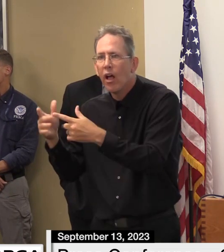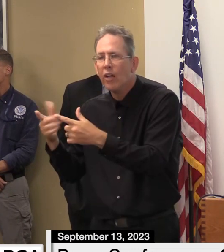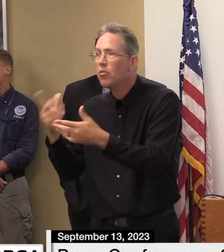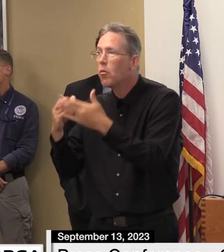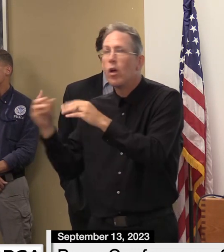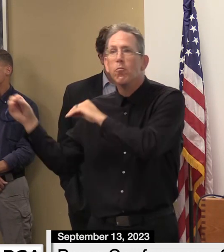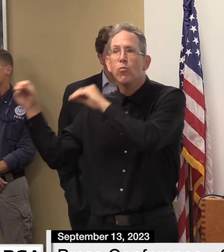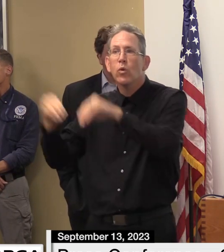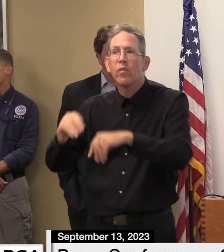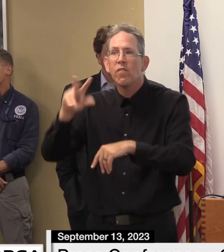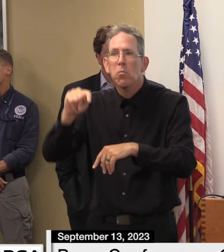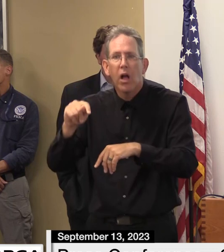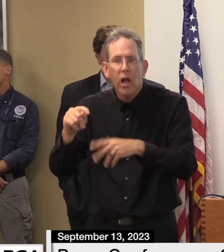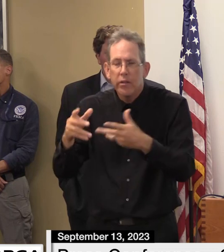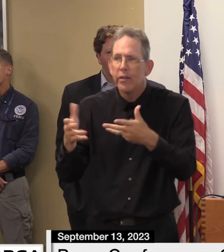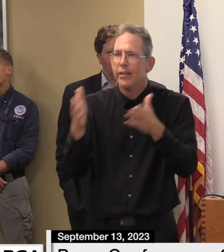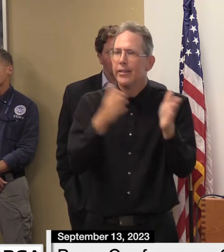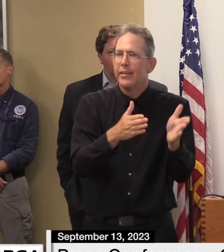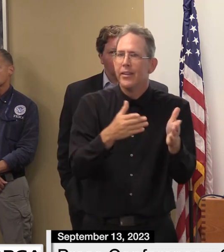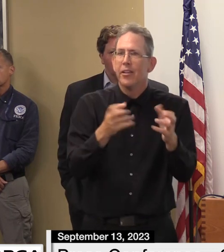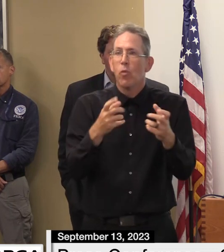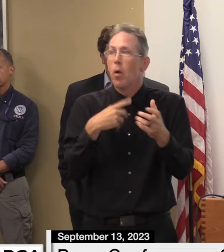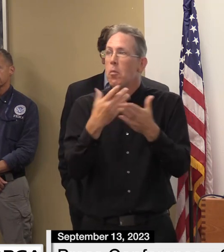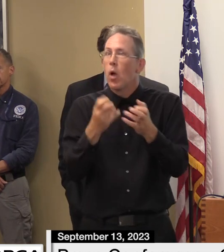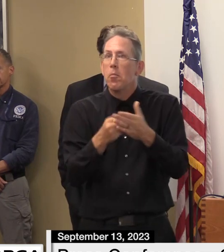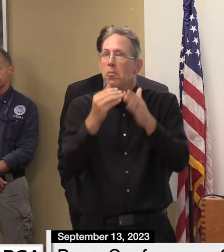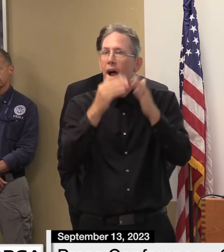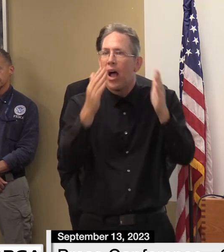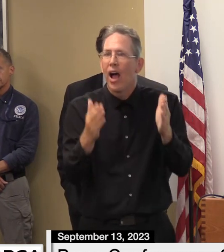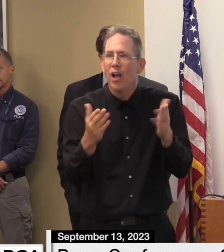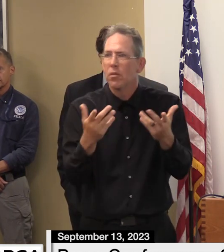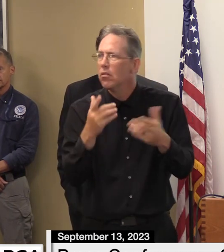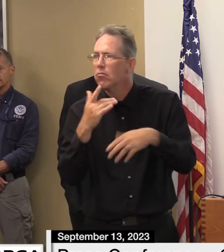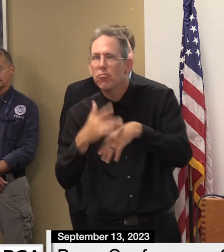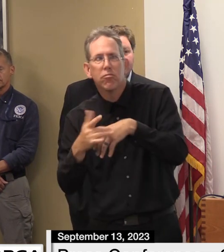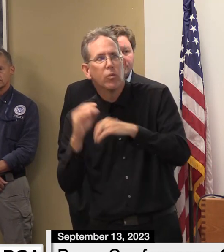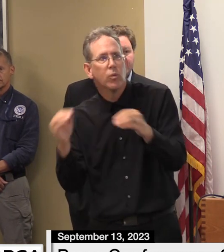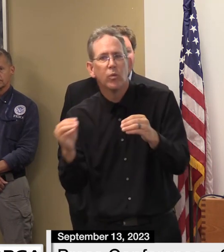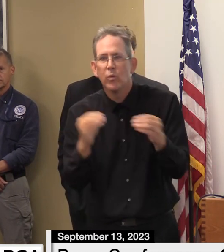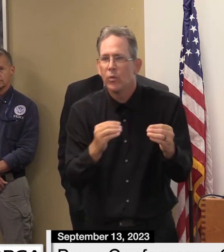are, and those trying to become homeowners. And it's impacting